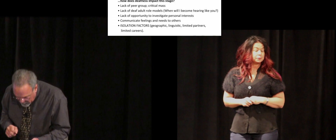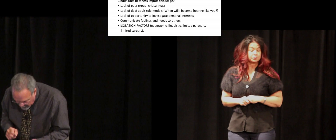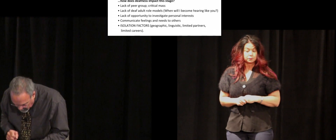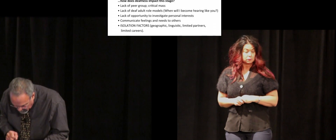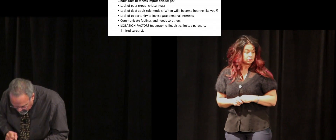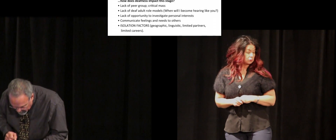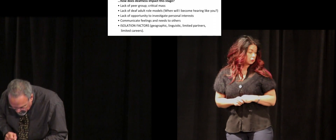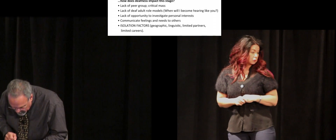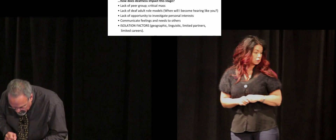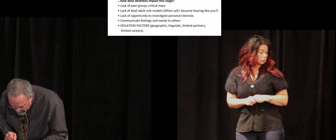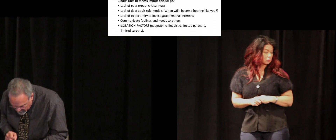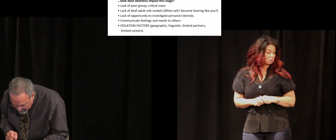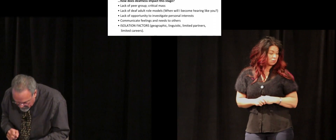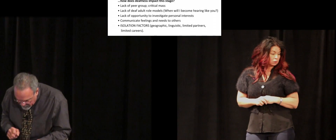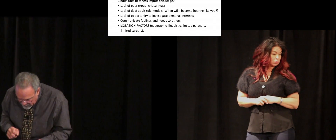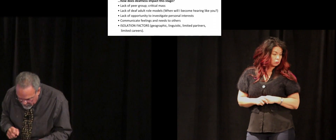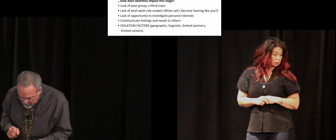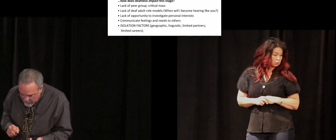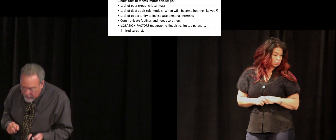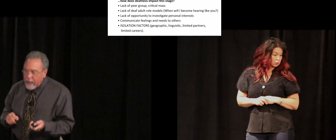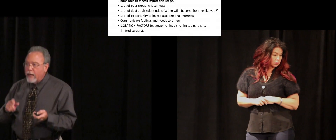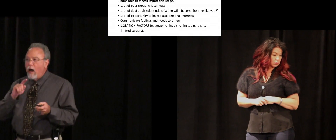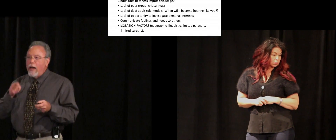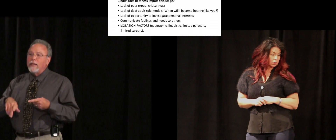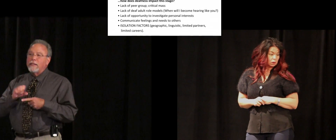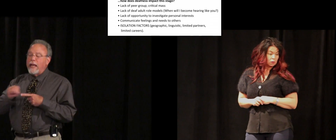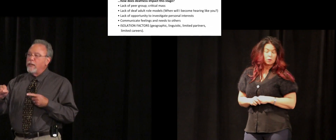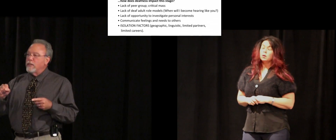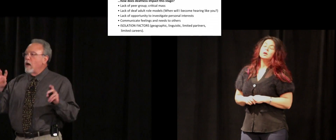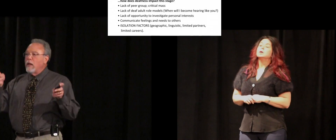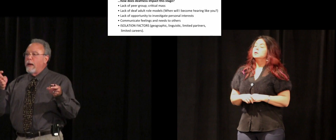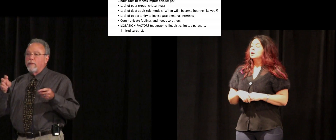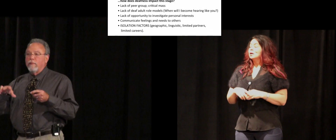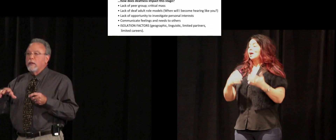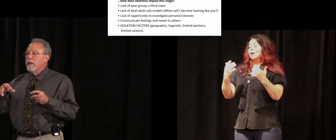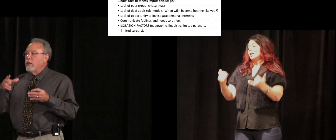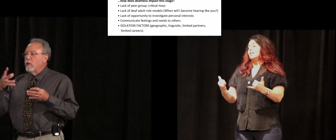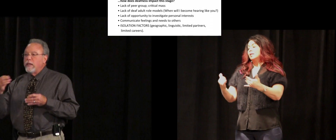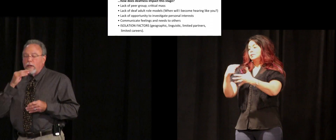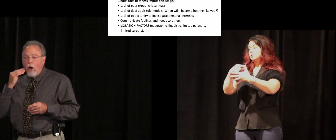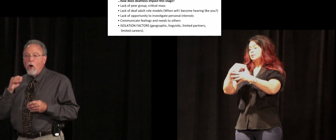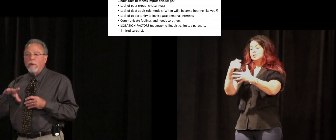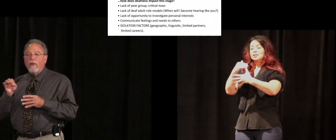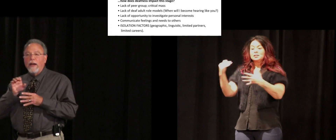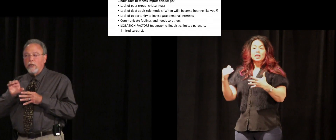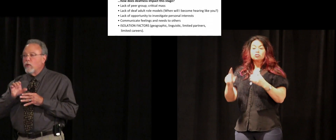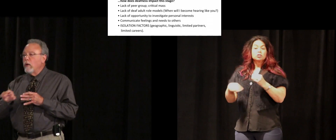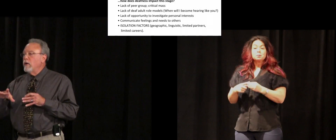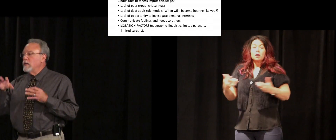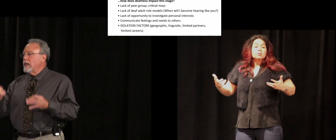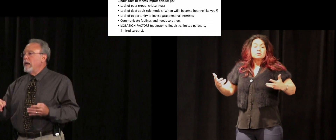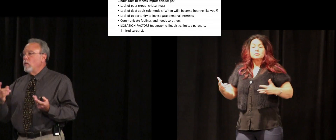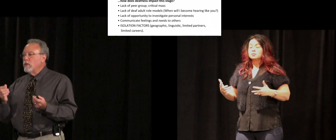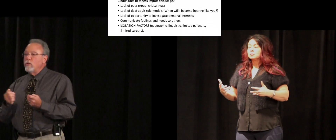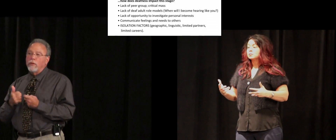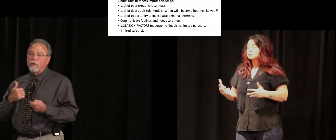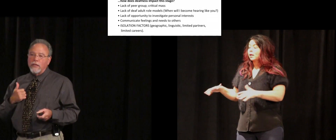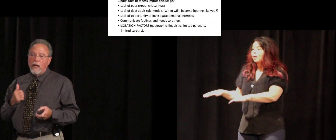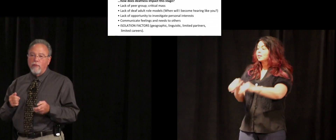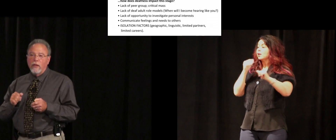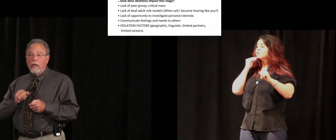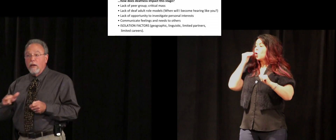and then a little bit separate, and then back together, and then a little bit more separate, and then back together. And so we talked directly about why